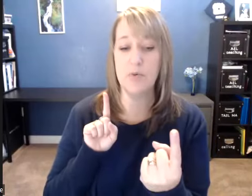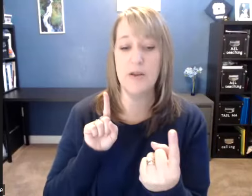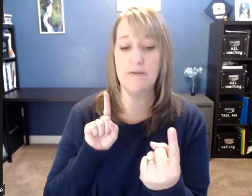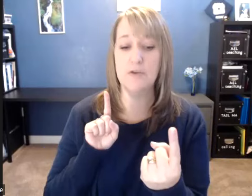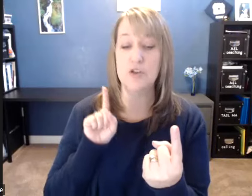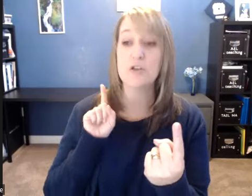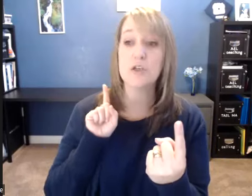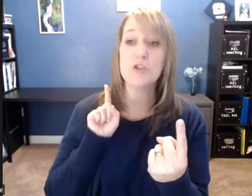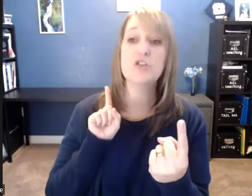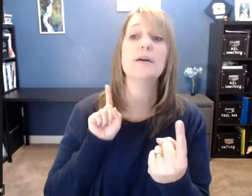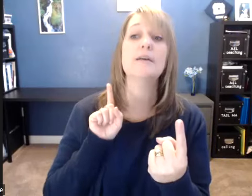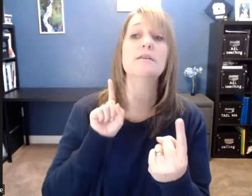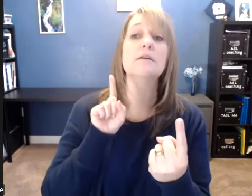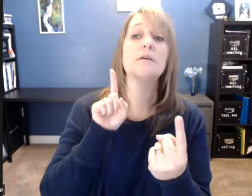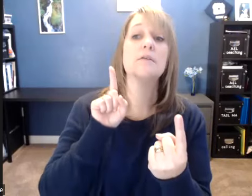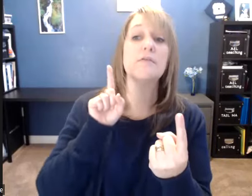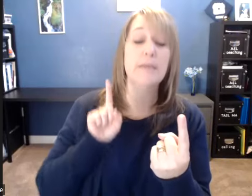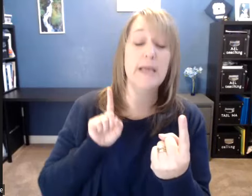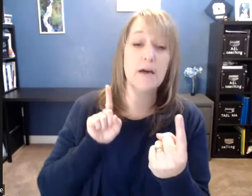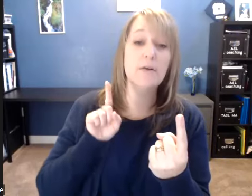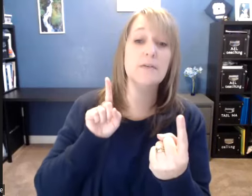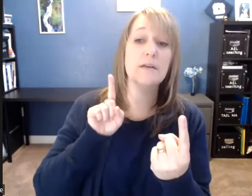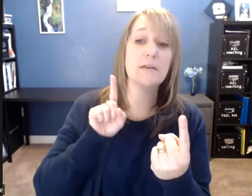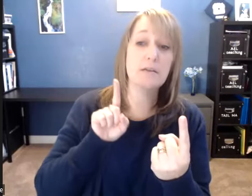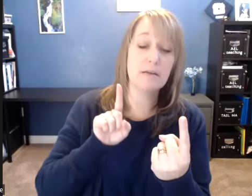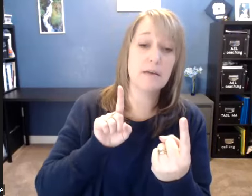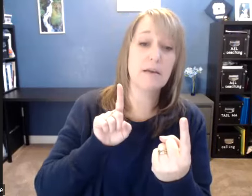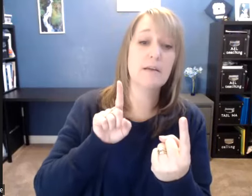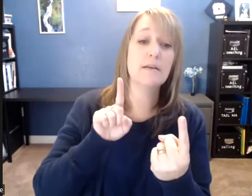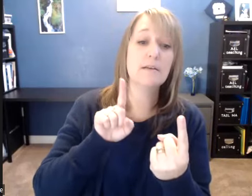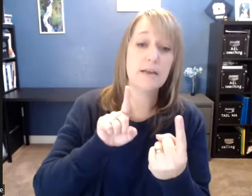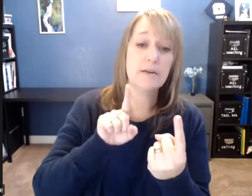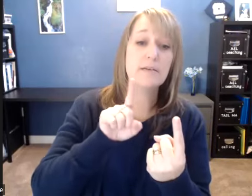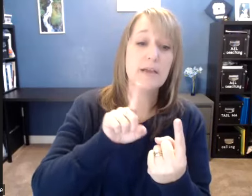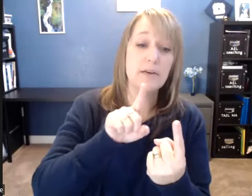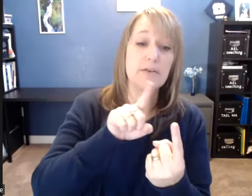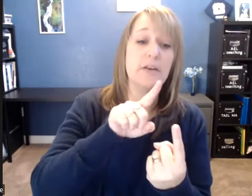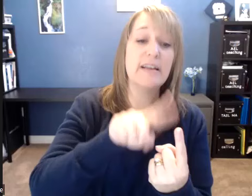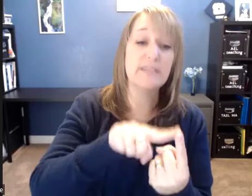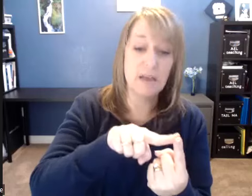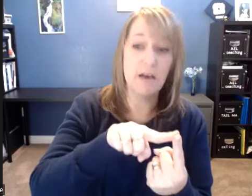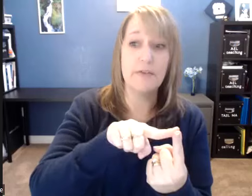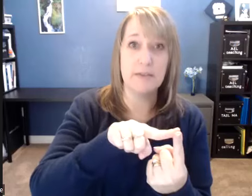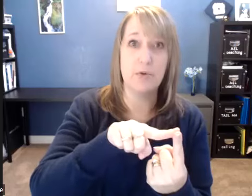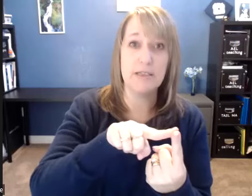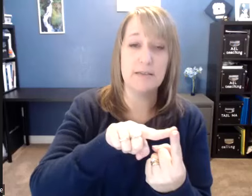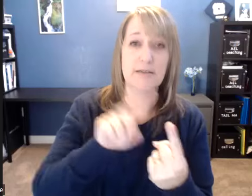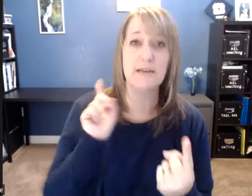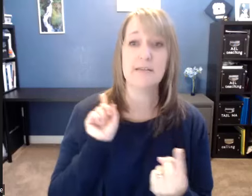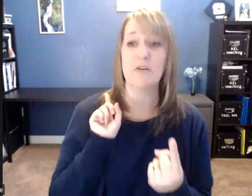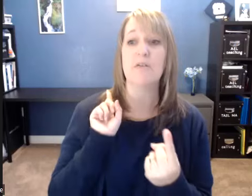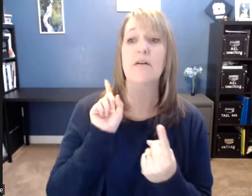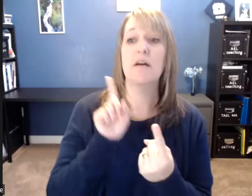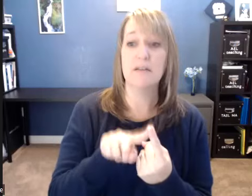point in the future, you're going to do it from now and then again and later and later and later until this point. Okay, so